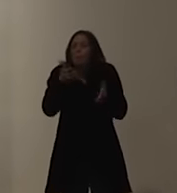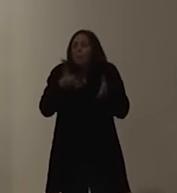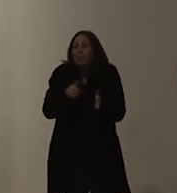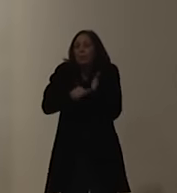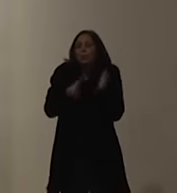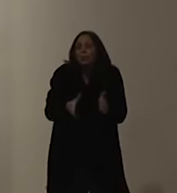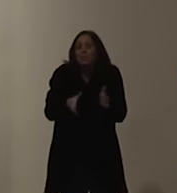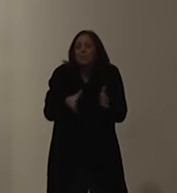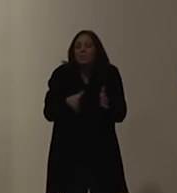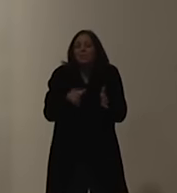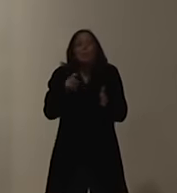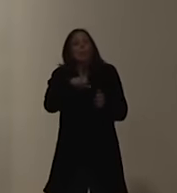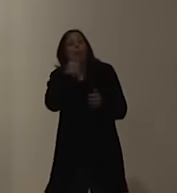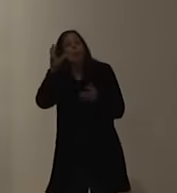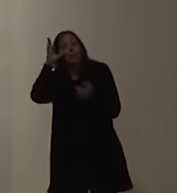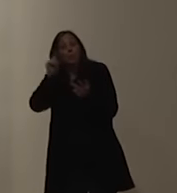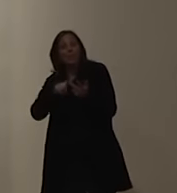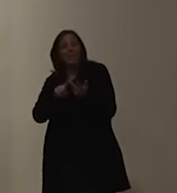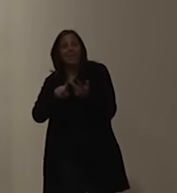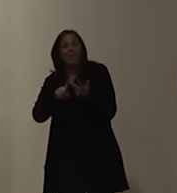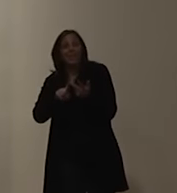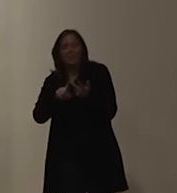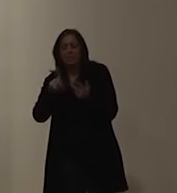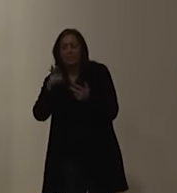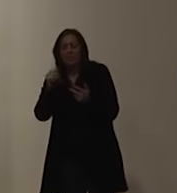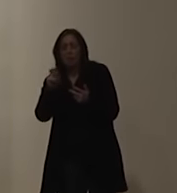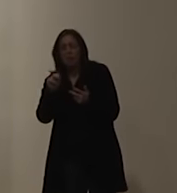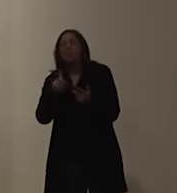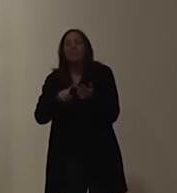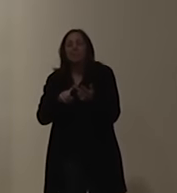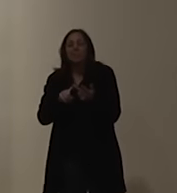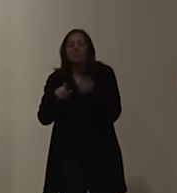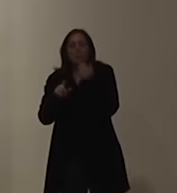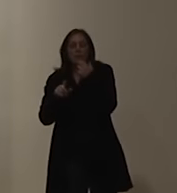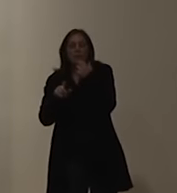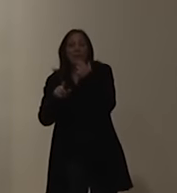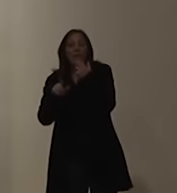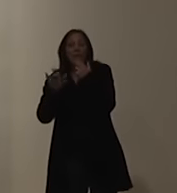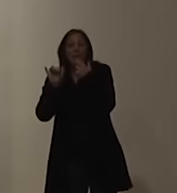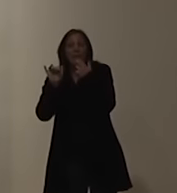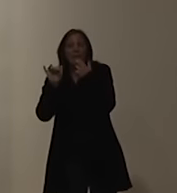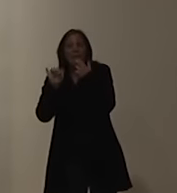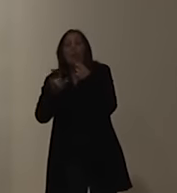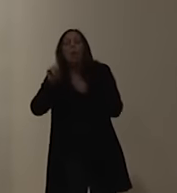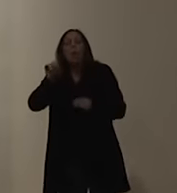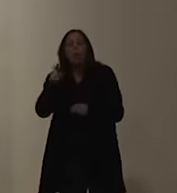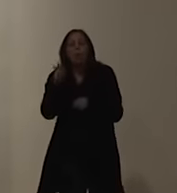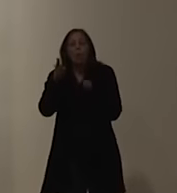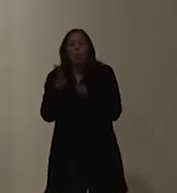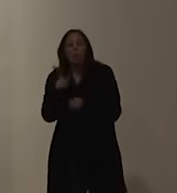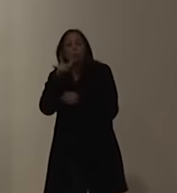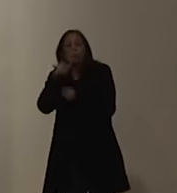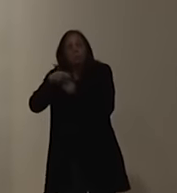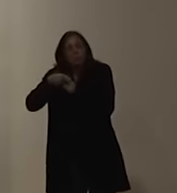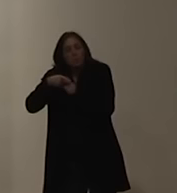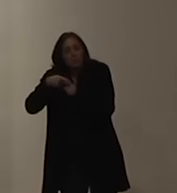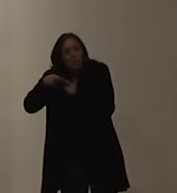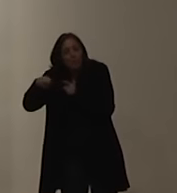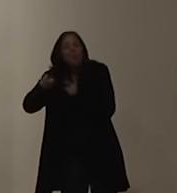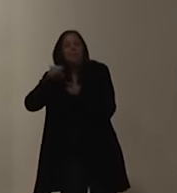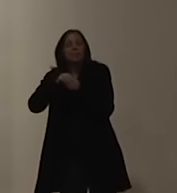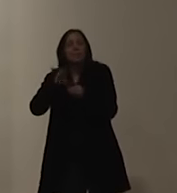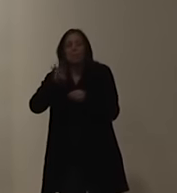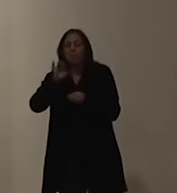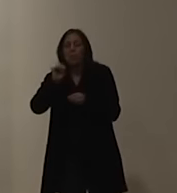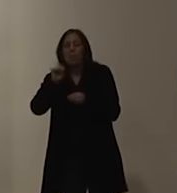more grotesquely, was the only specialist in viral hemorrhagic fevers in the area. In other words,